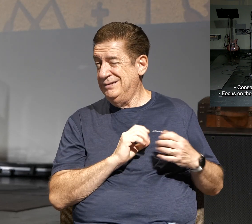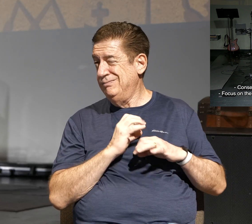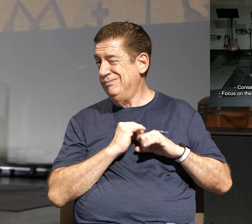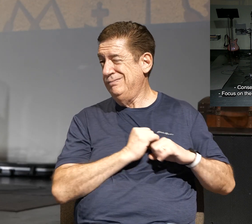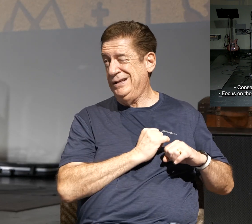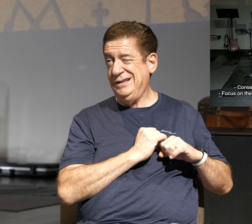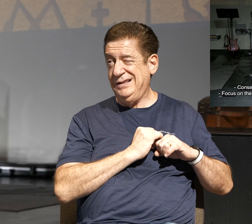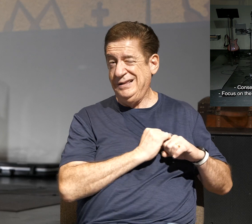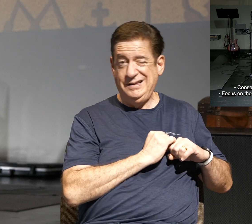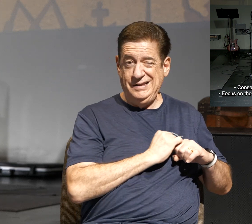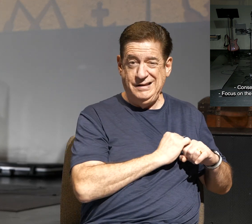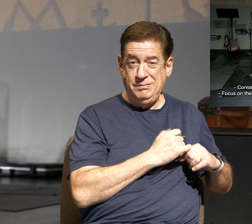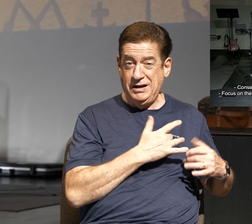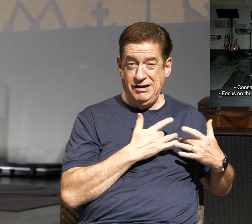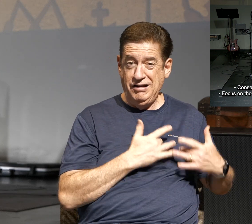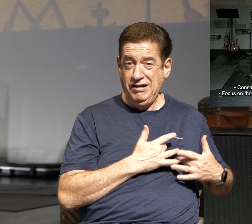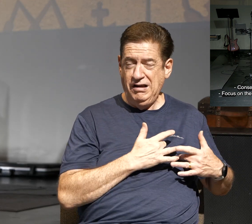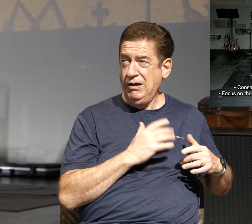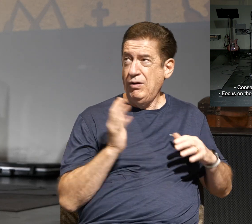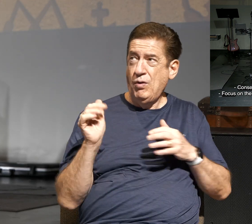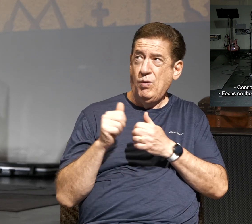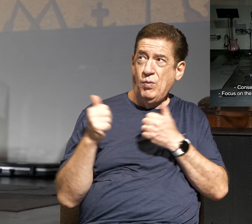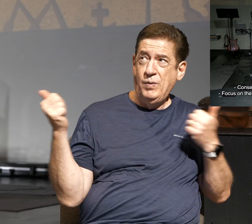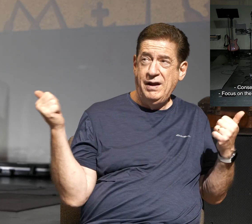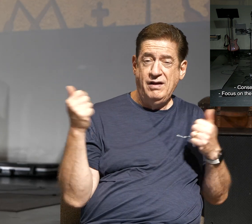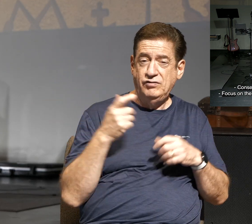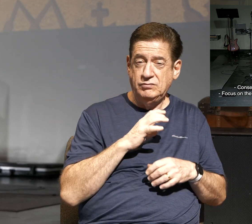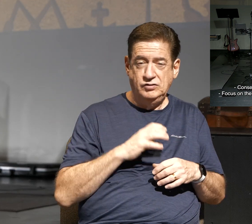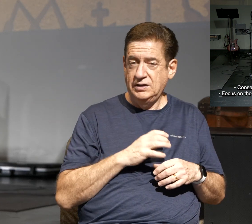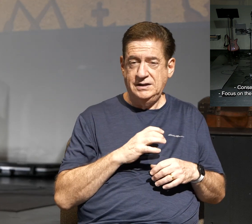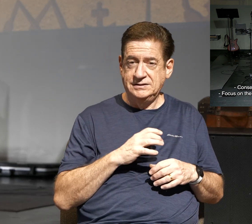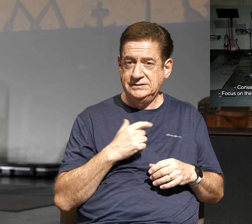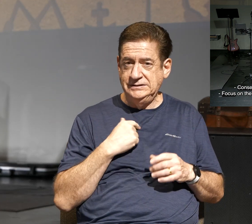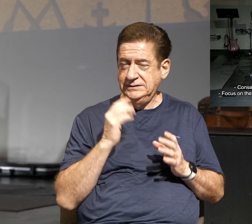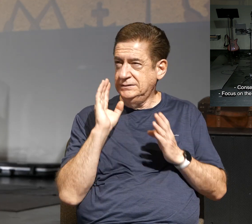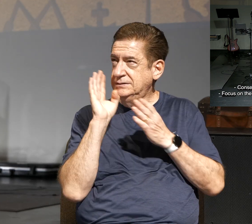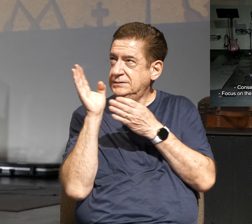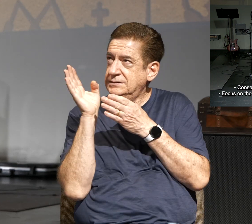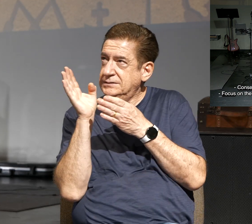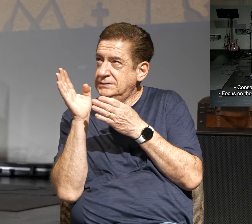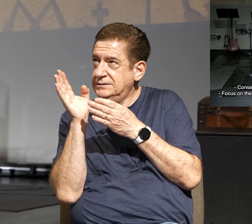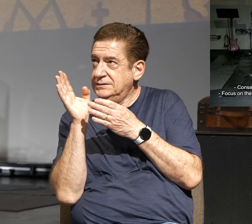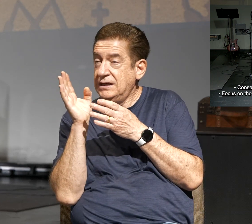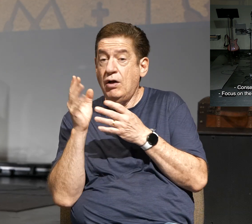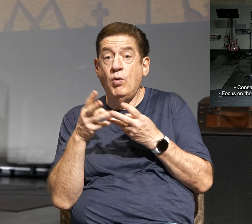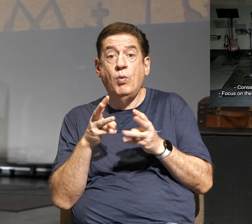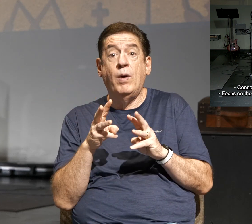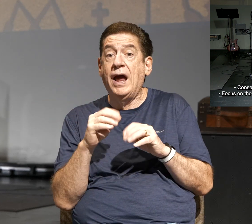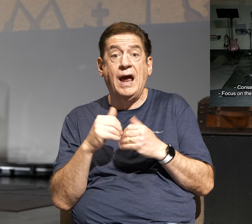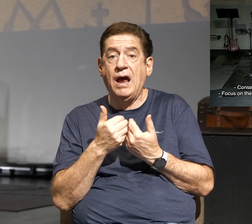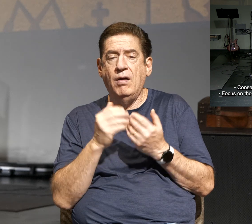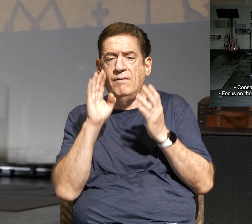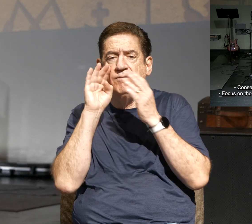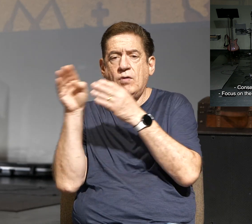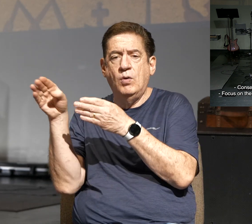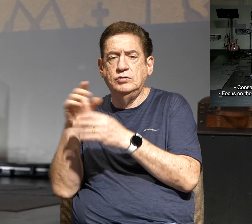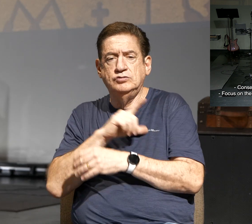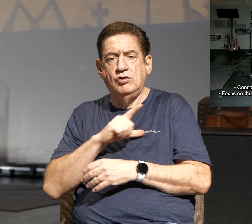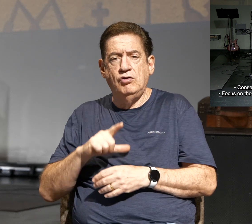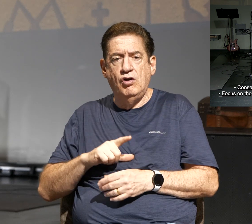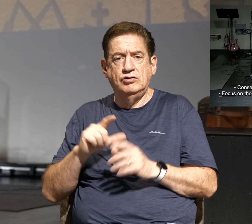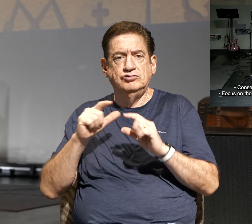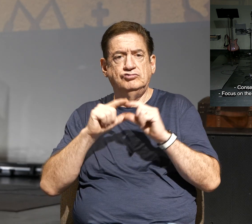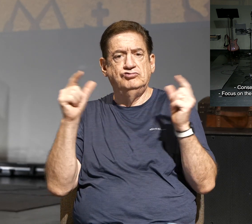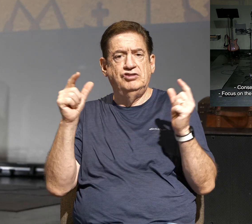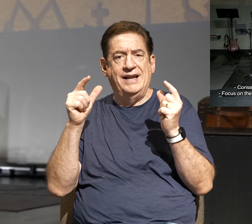heart away from Christ, him alone, at the center of your life. And the way you do this is focus on the Lord's